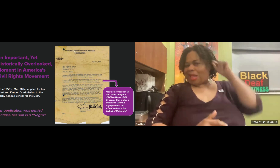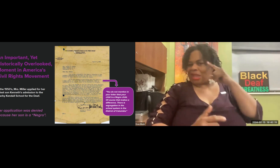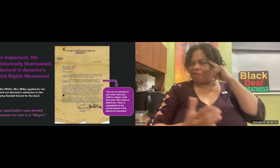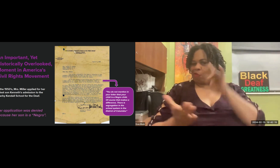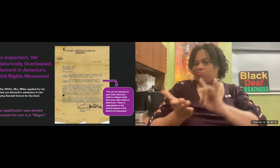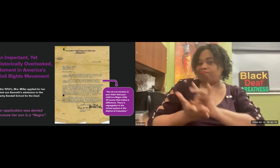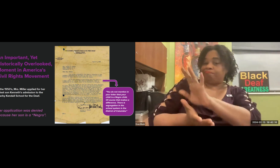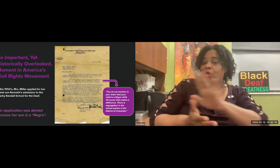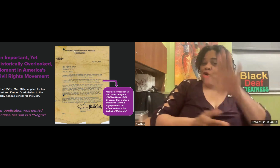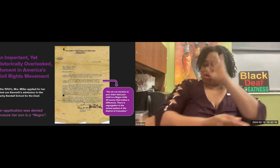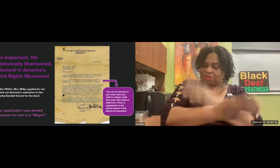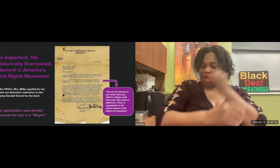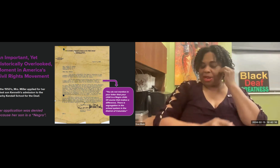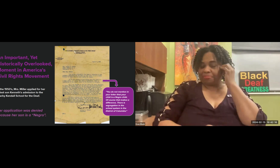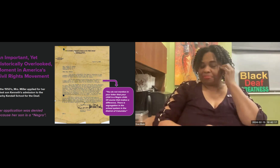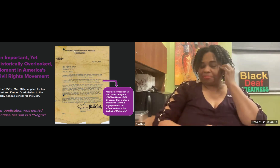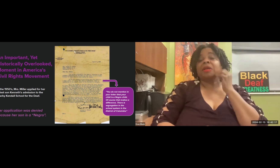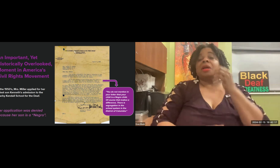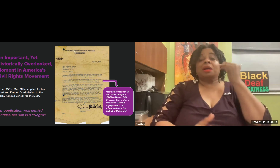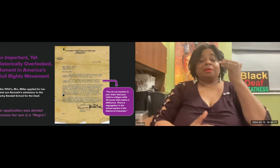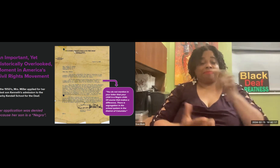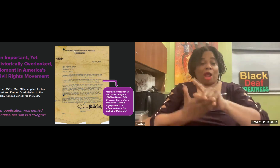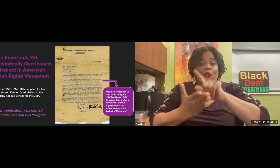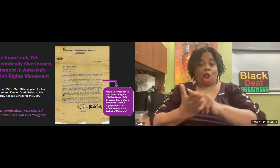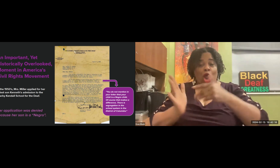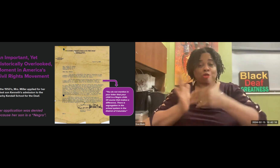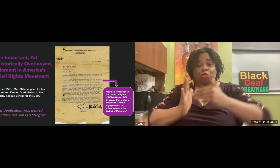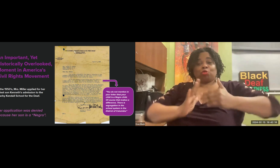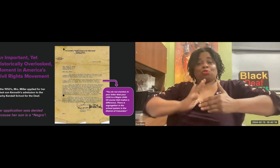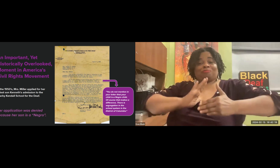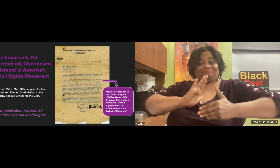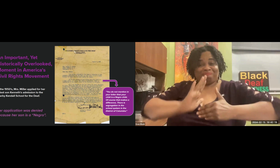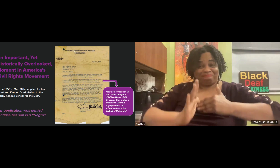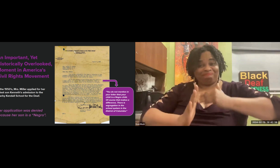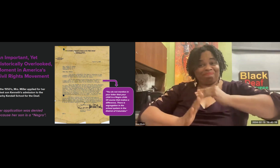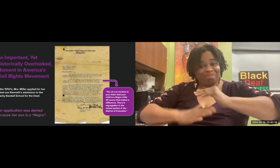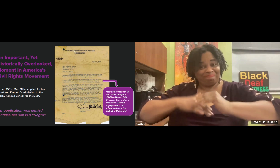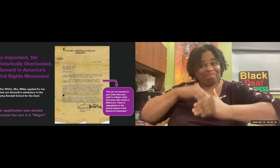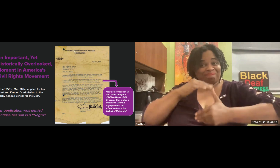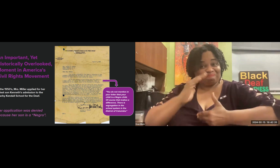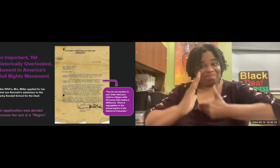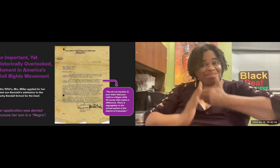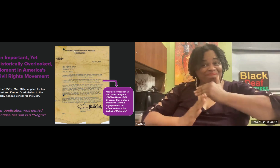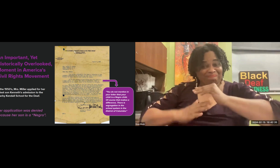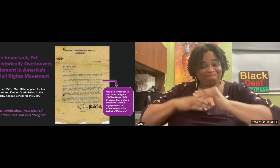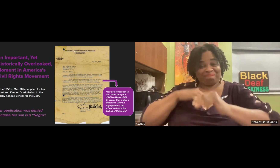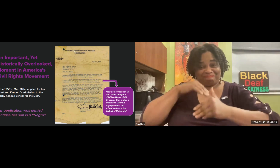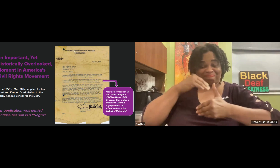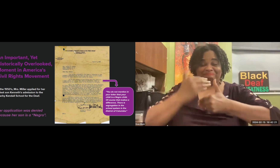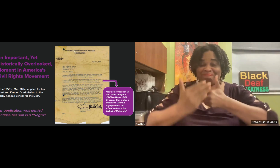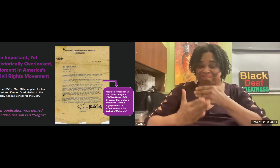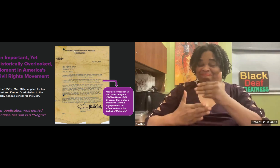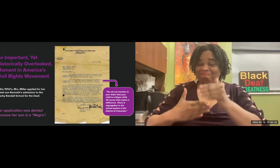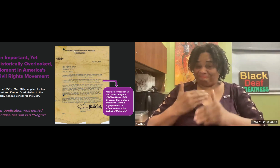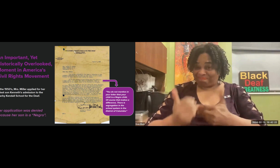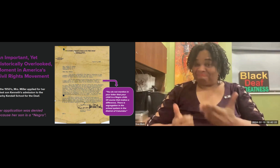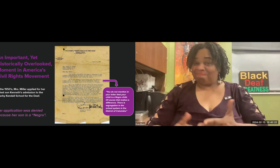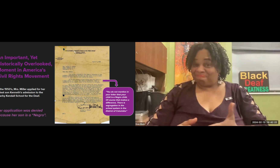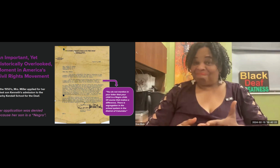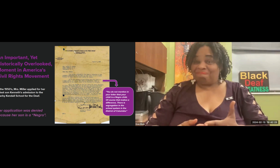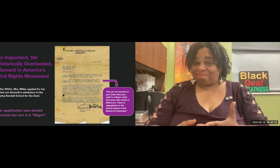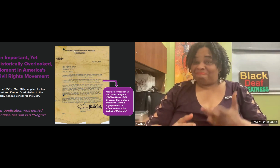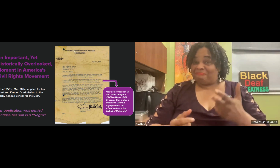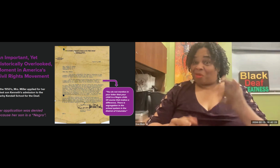So the Washington, D.C. Board of Education filed against the DC Board of Education and Gallaudet for